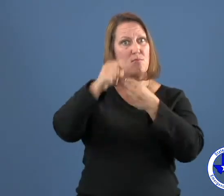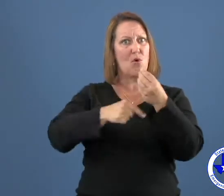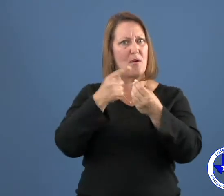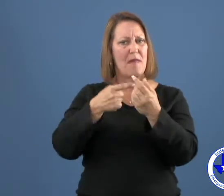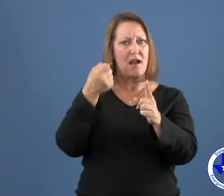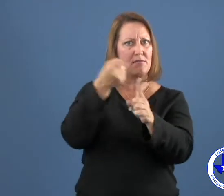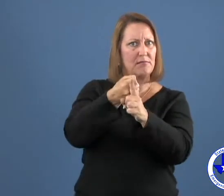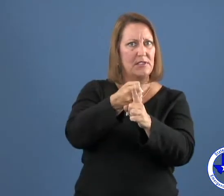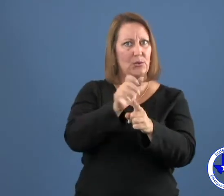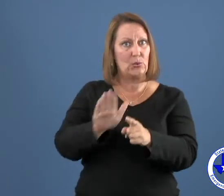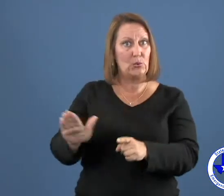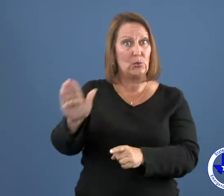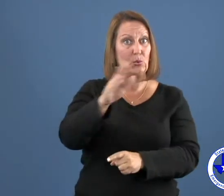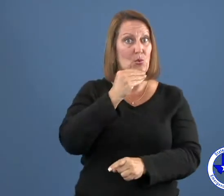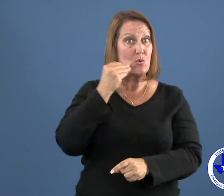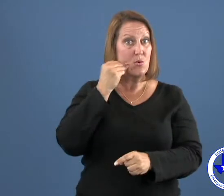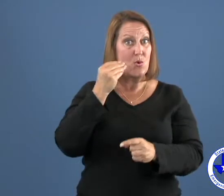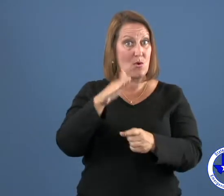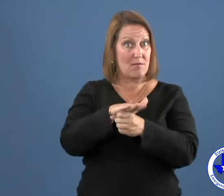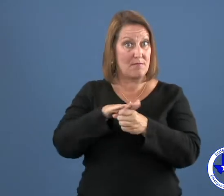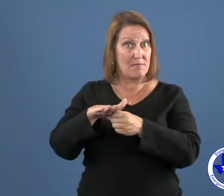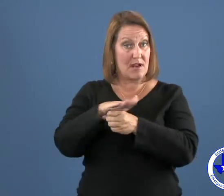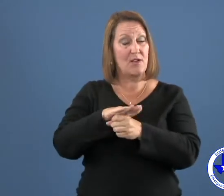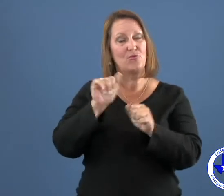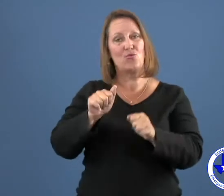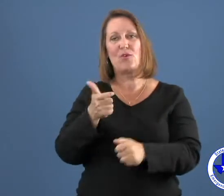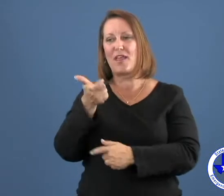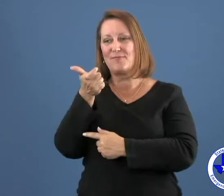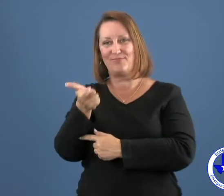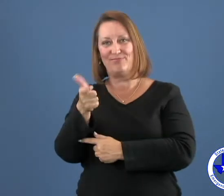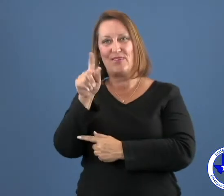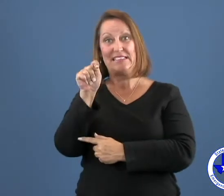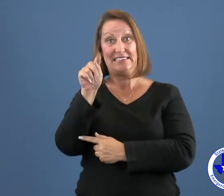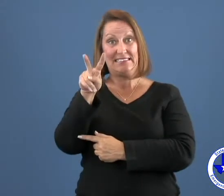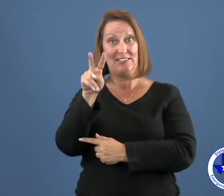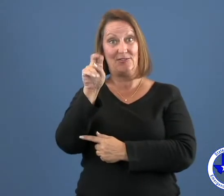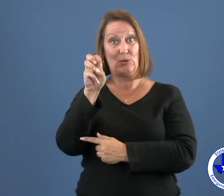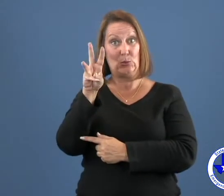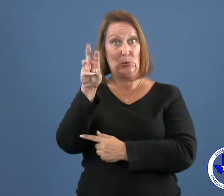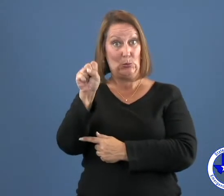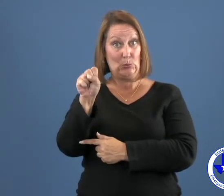seek additional information from your local media or the National Weather Service.